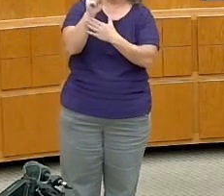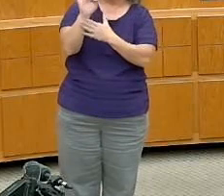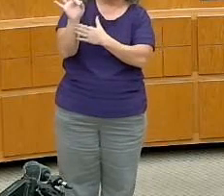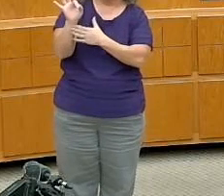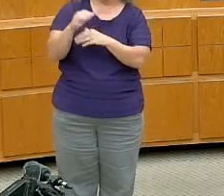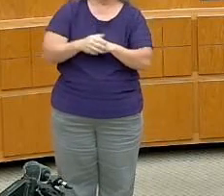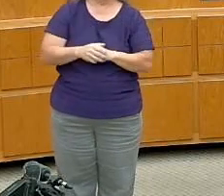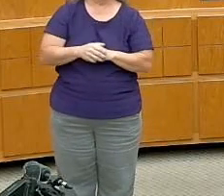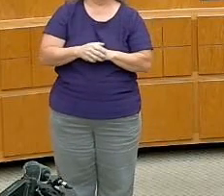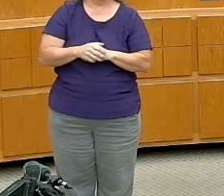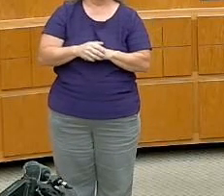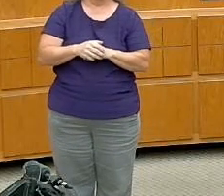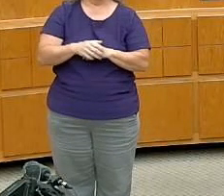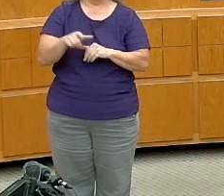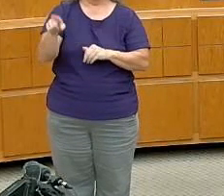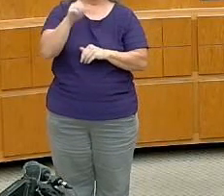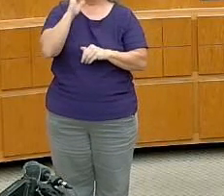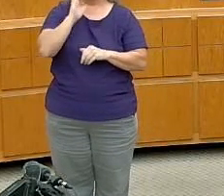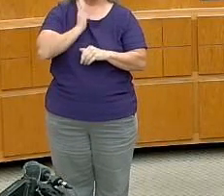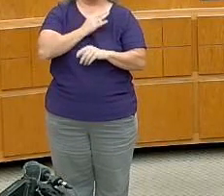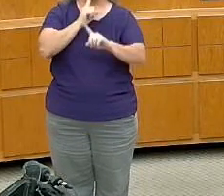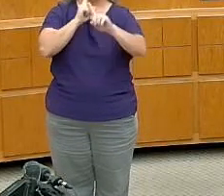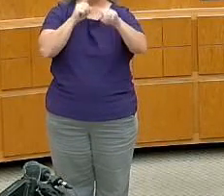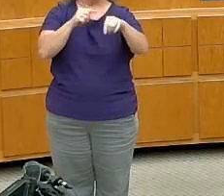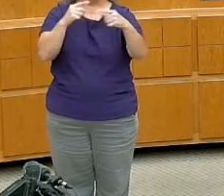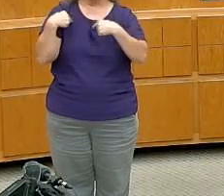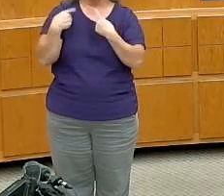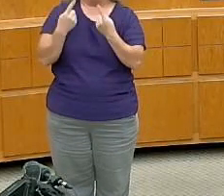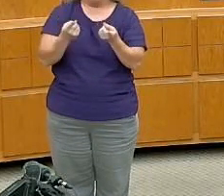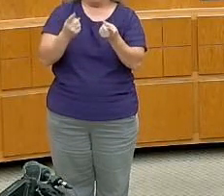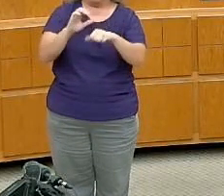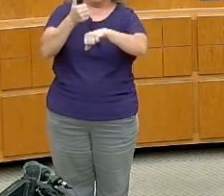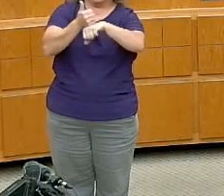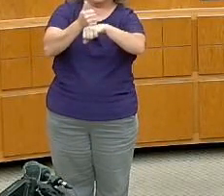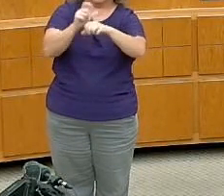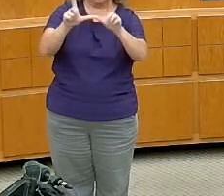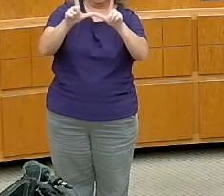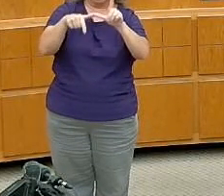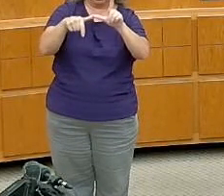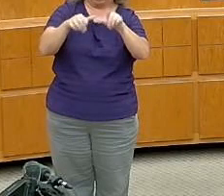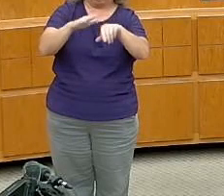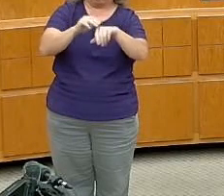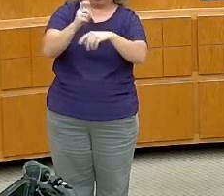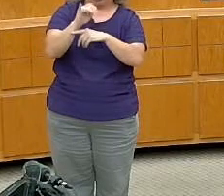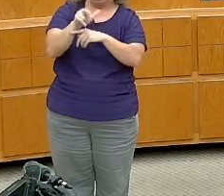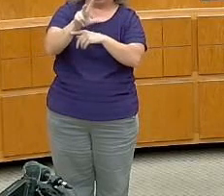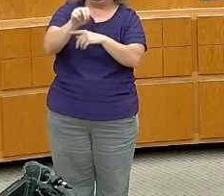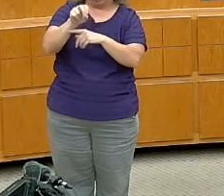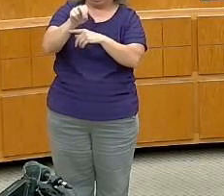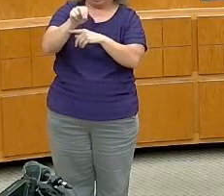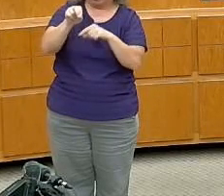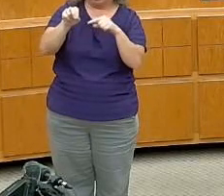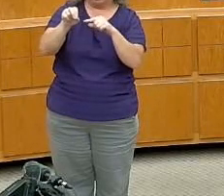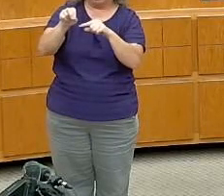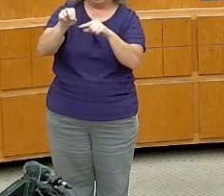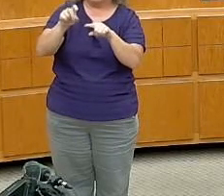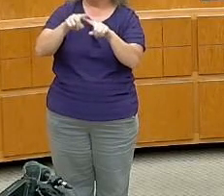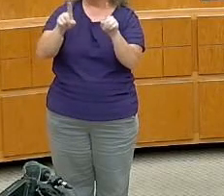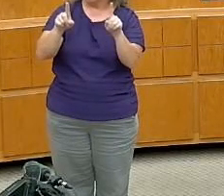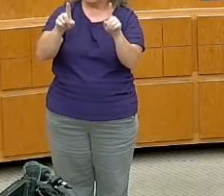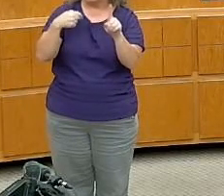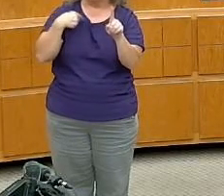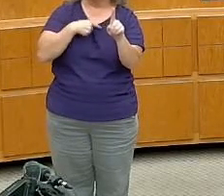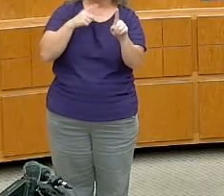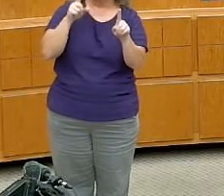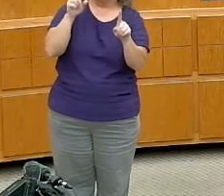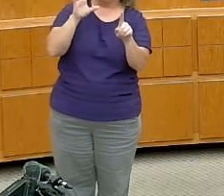will expire on April the 30th. And as Mayor McComb and City Manager alluded to, we are always seeking